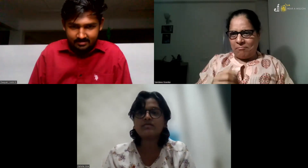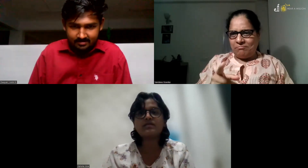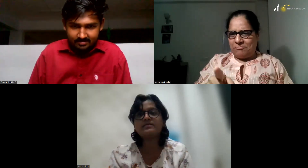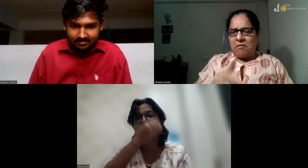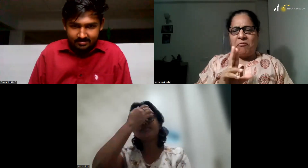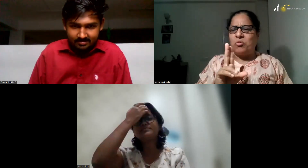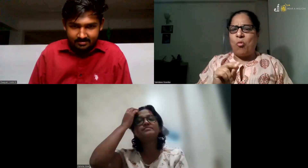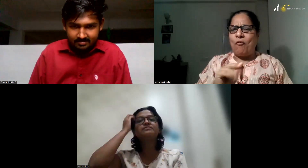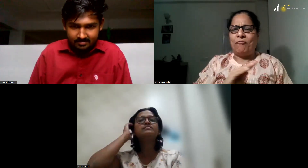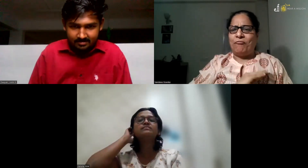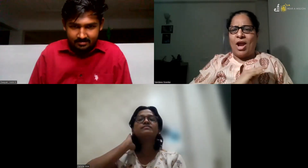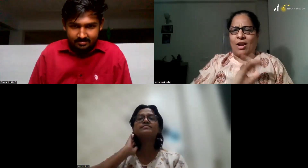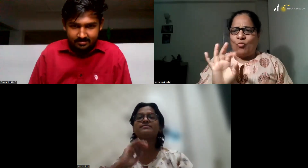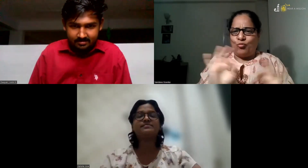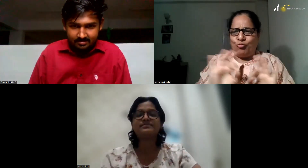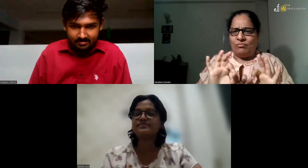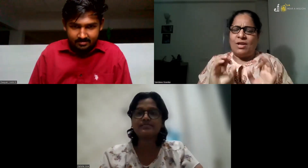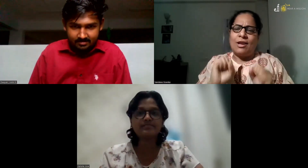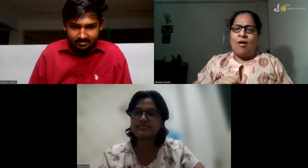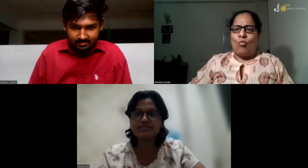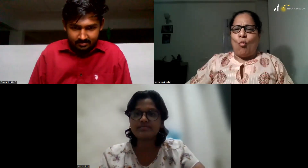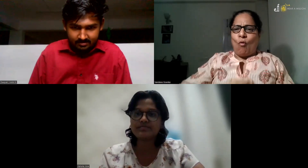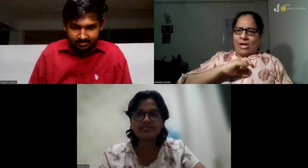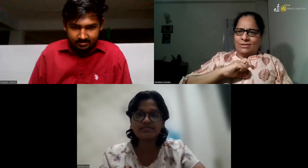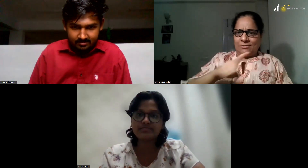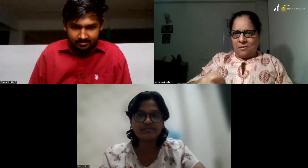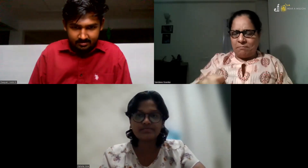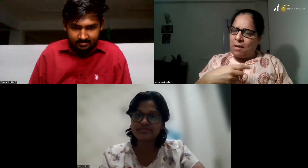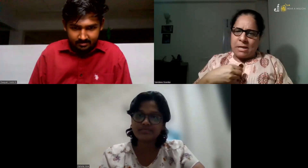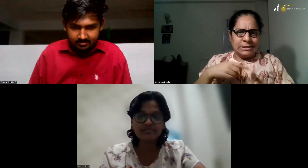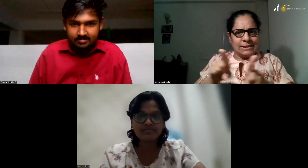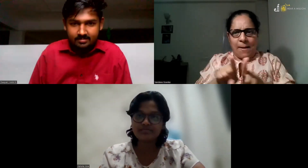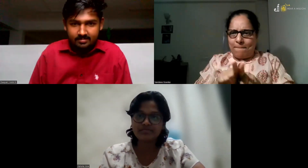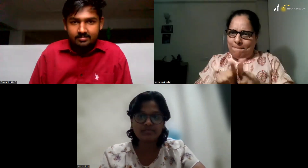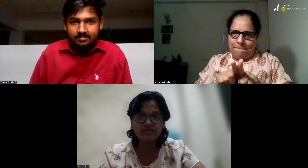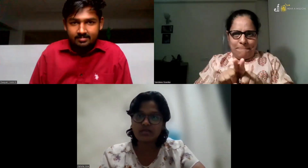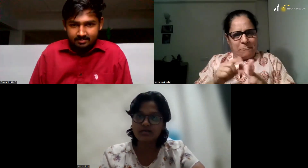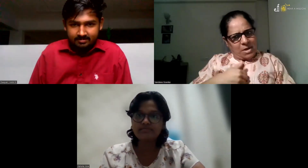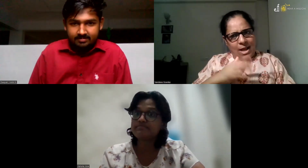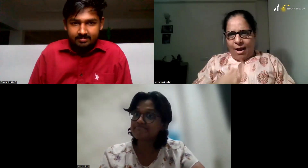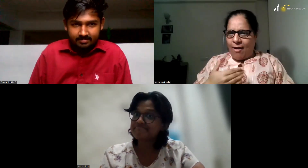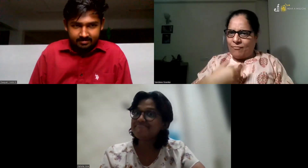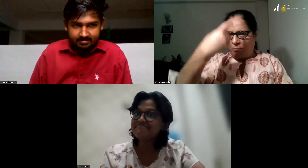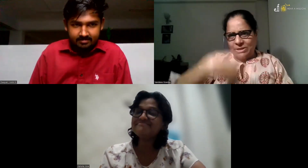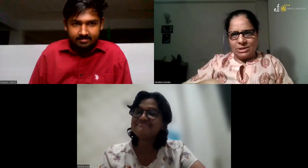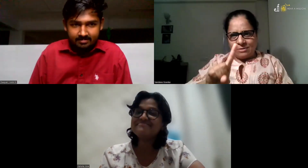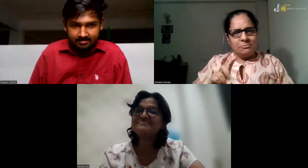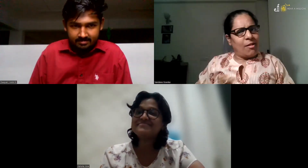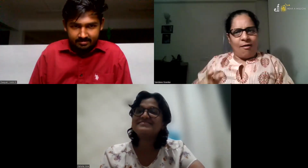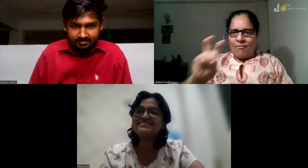travel alone on a solo trip, you don't scared, right? And you are confident enough.